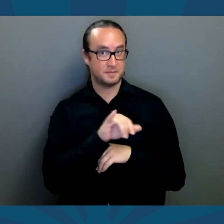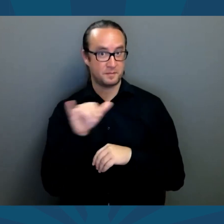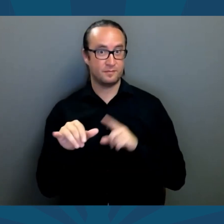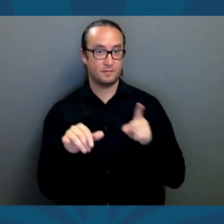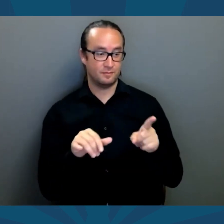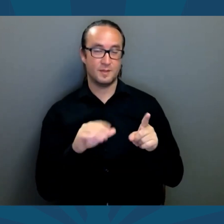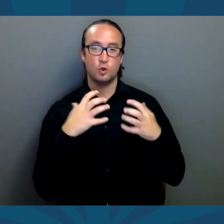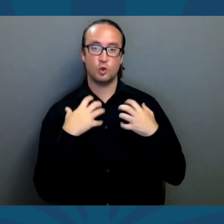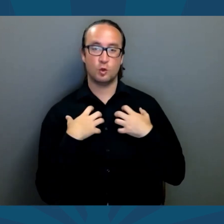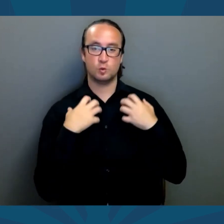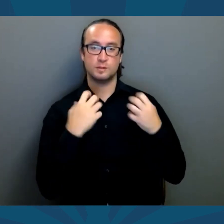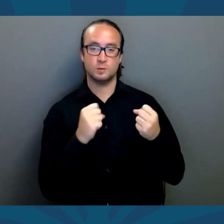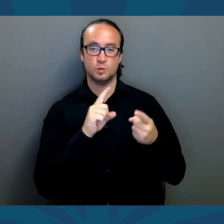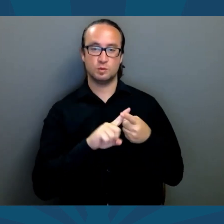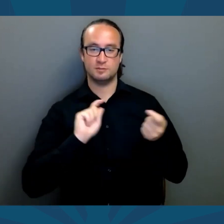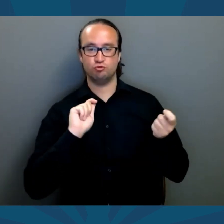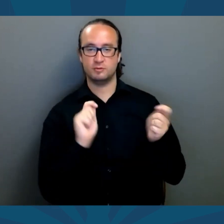organizations,